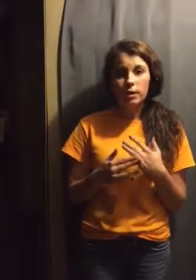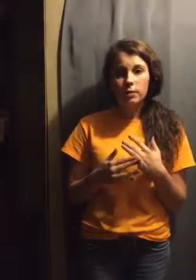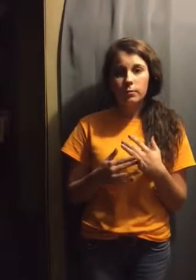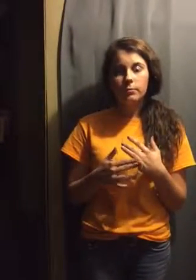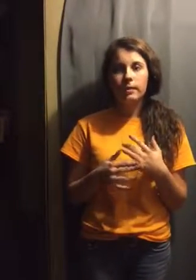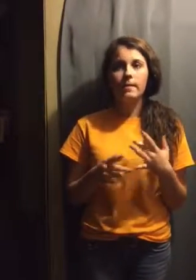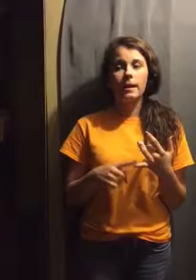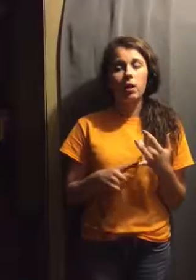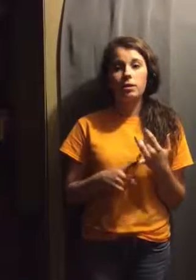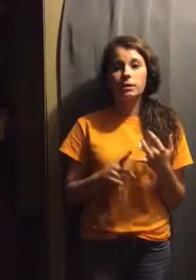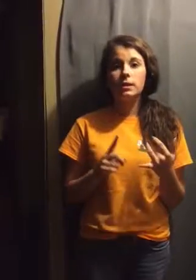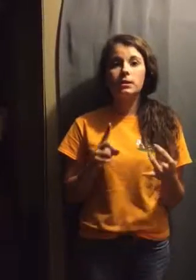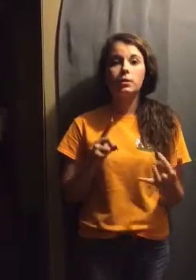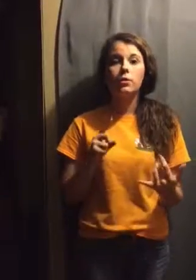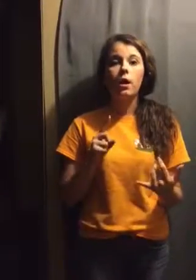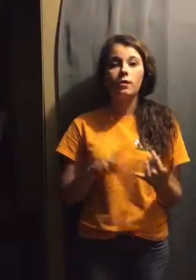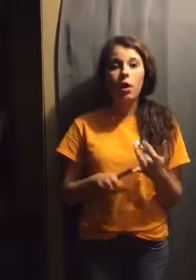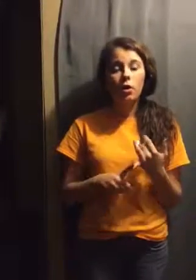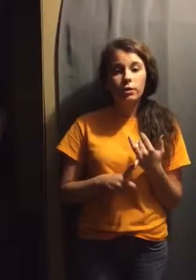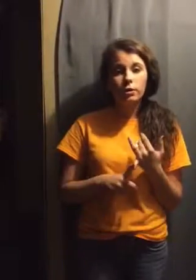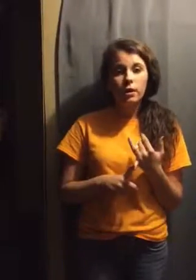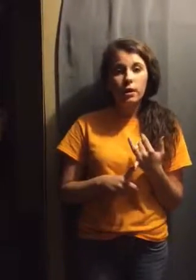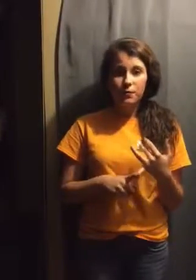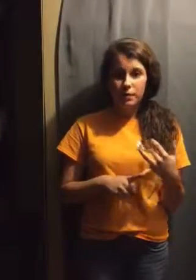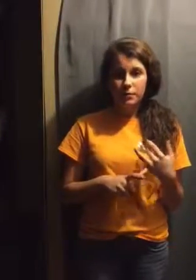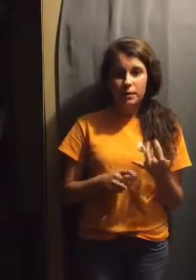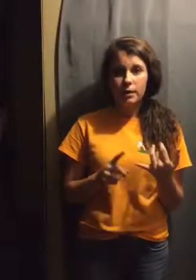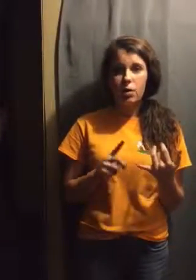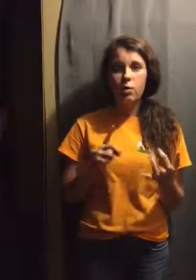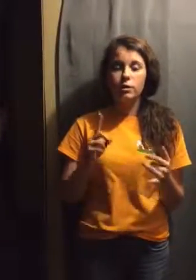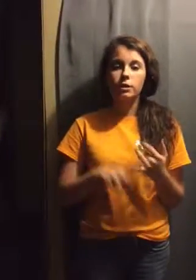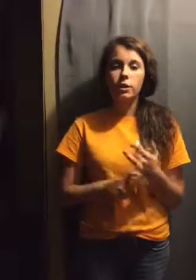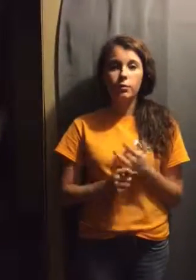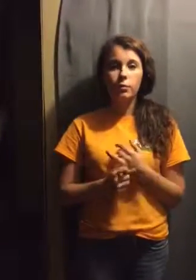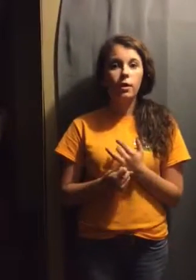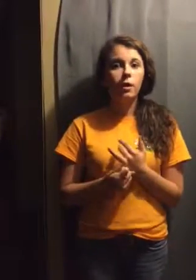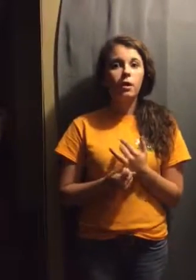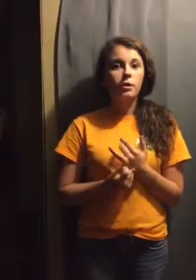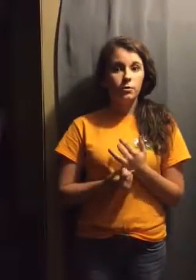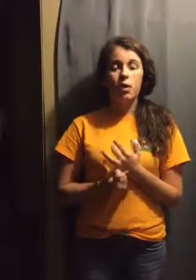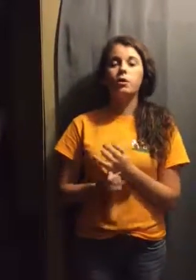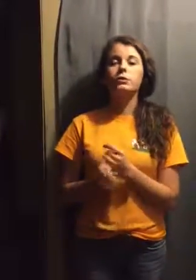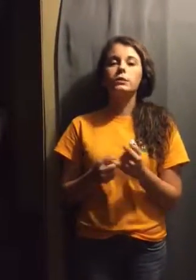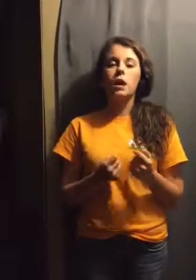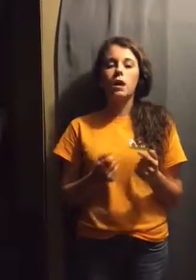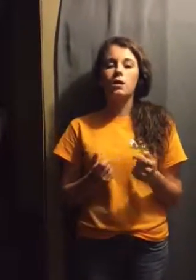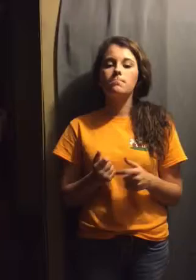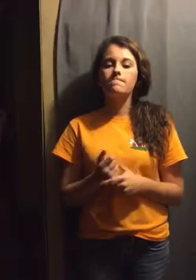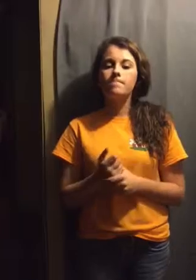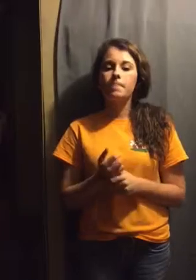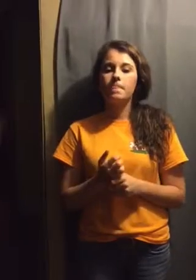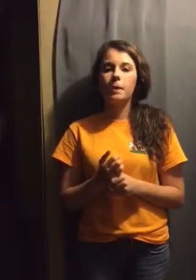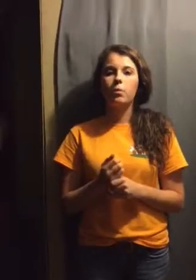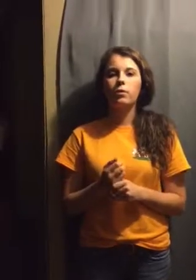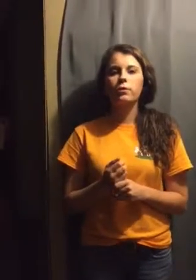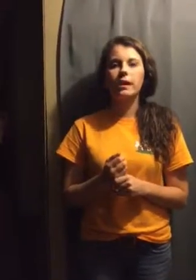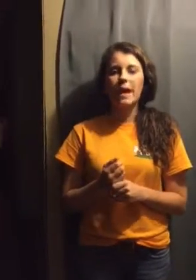sweater, and that costed to $1.50 or to $2. They wore their